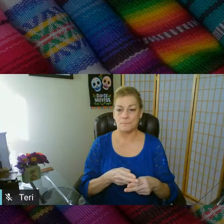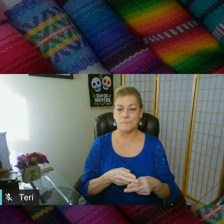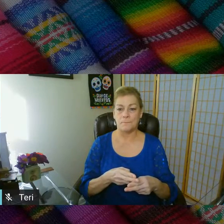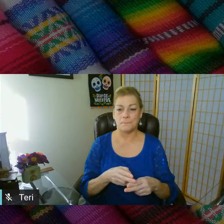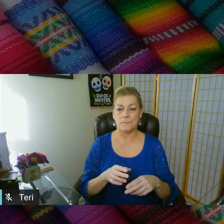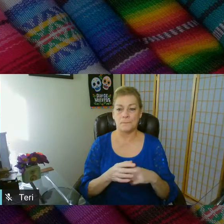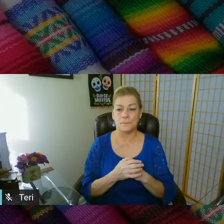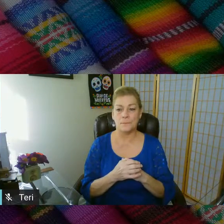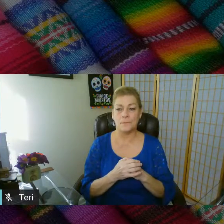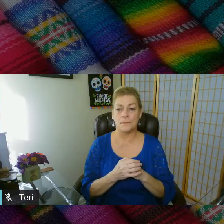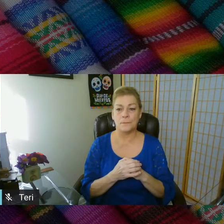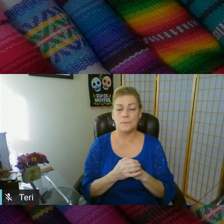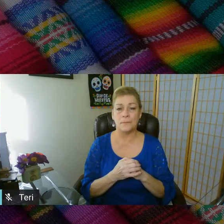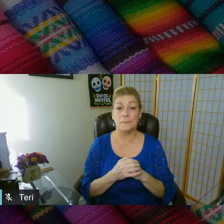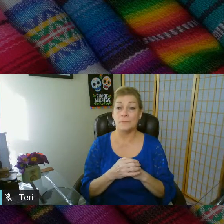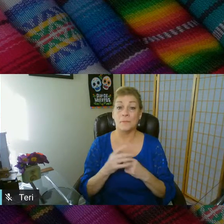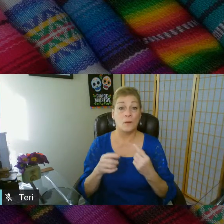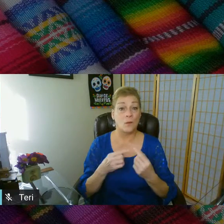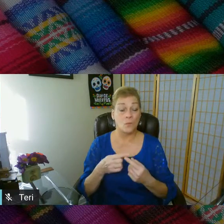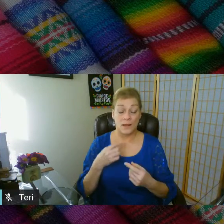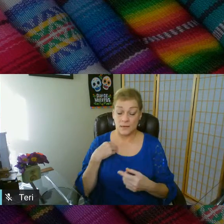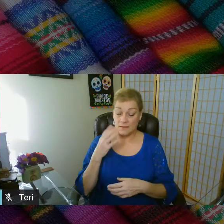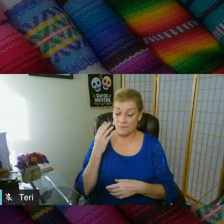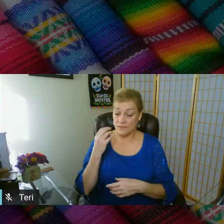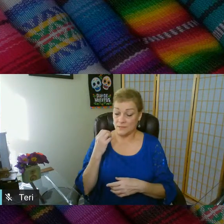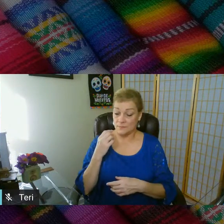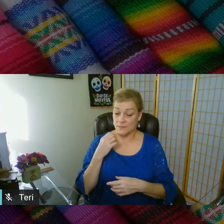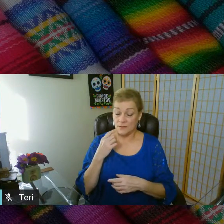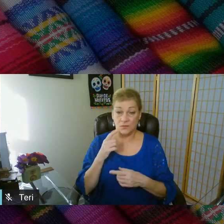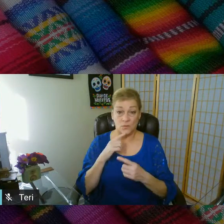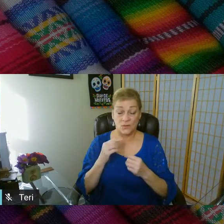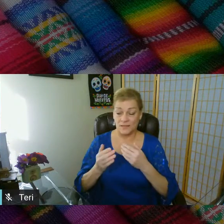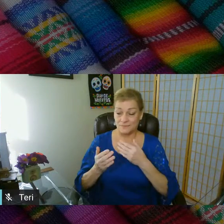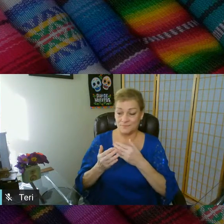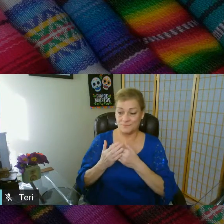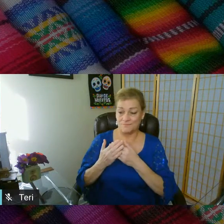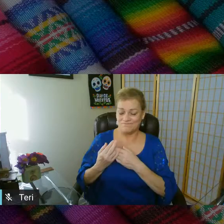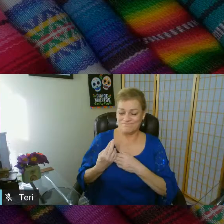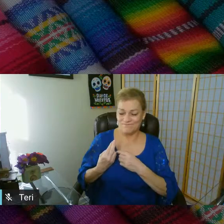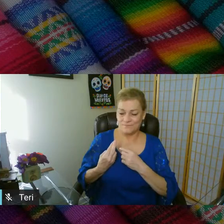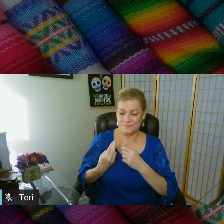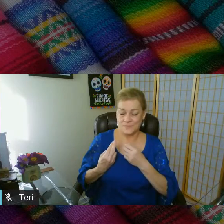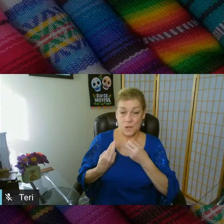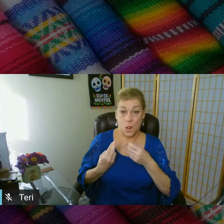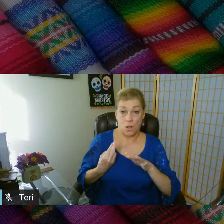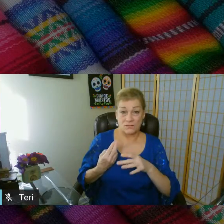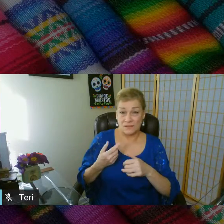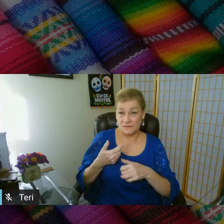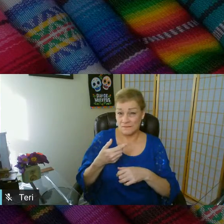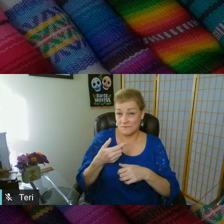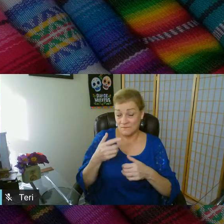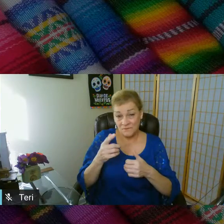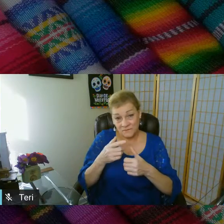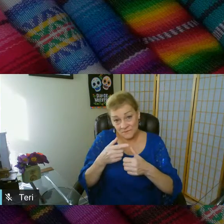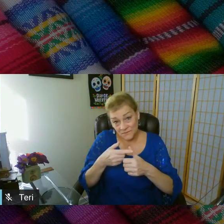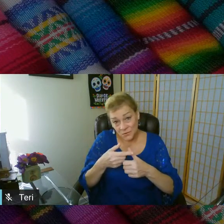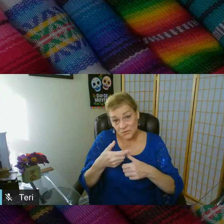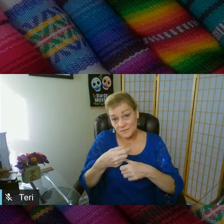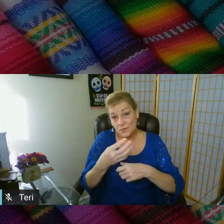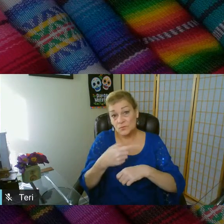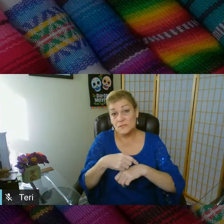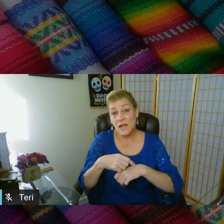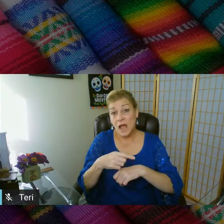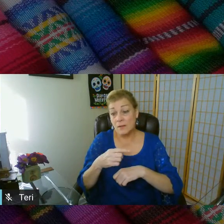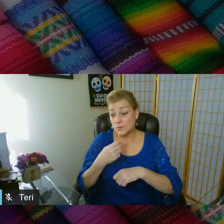experienced close loss, that the first few times you speak the name of that loved one, it can actually be